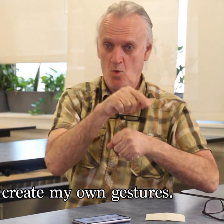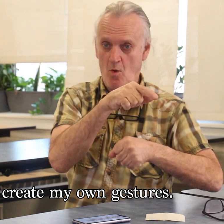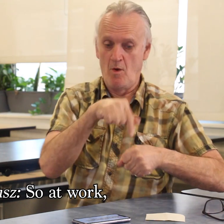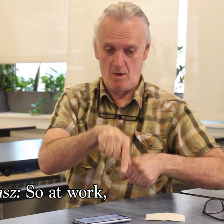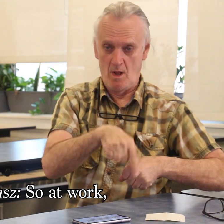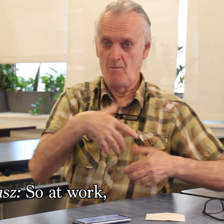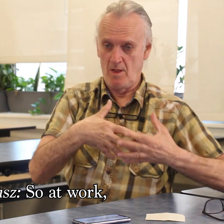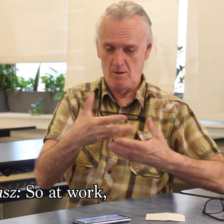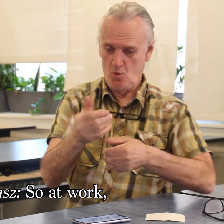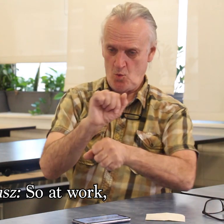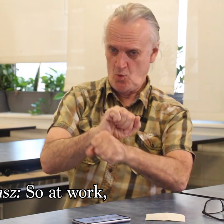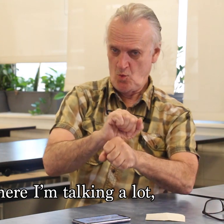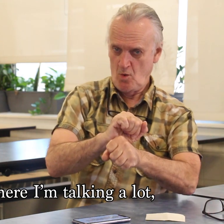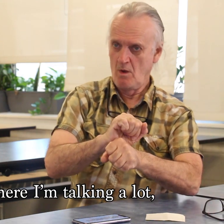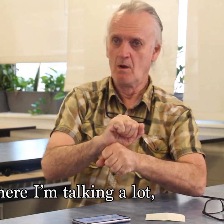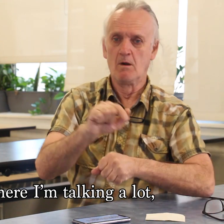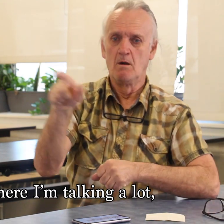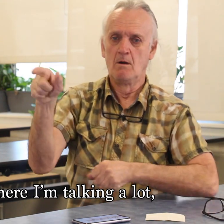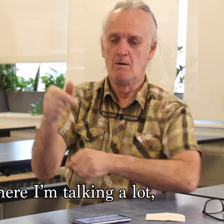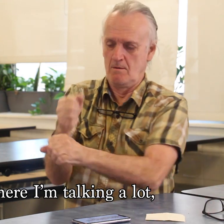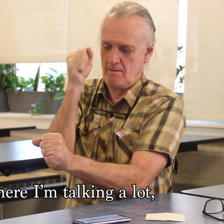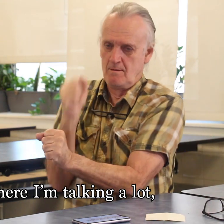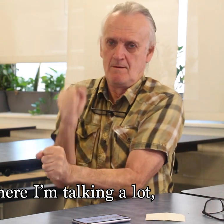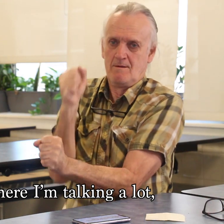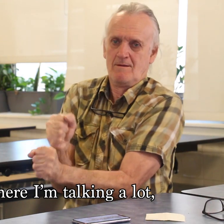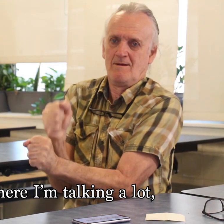So at work where I'm talking a lot,